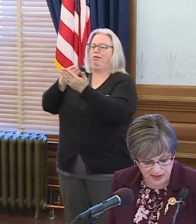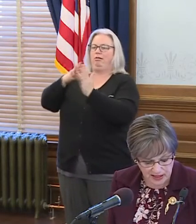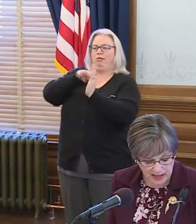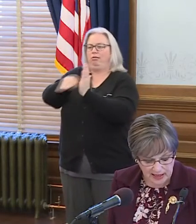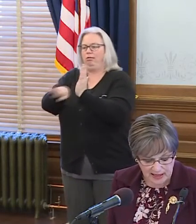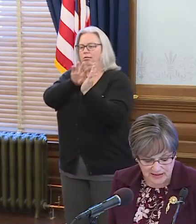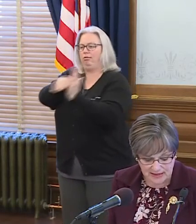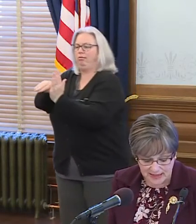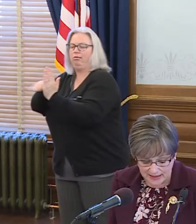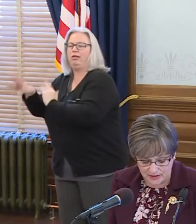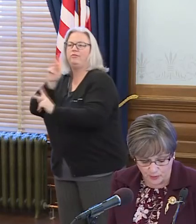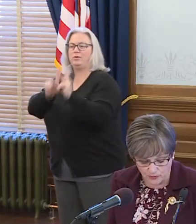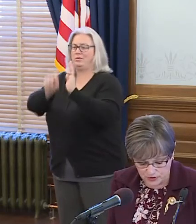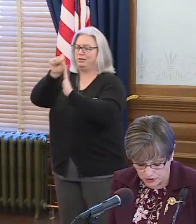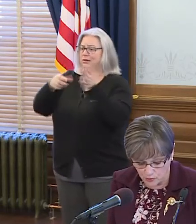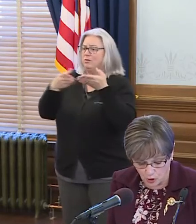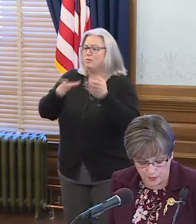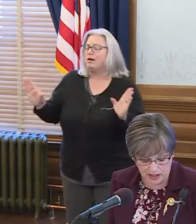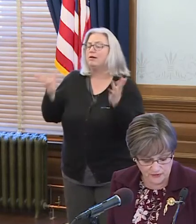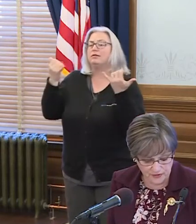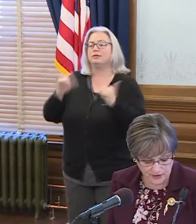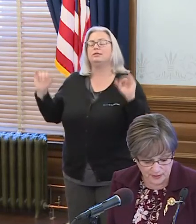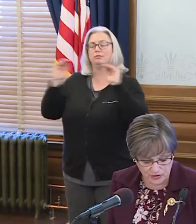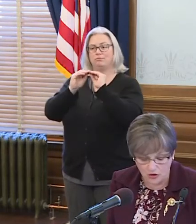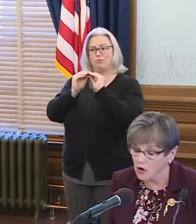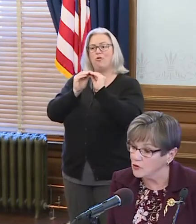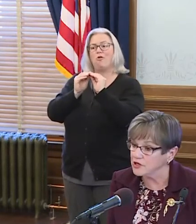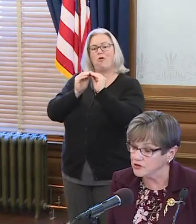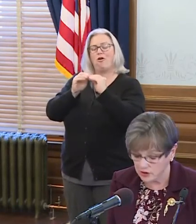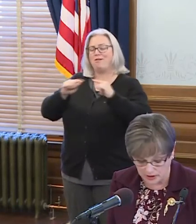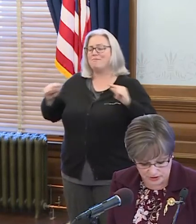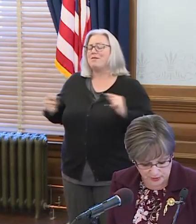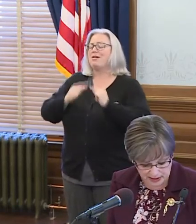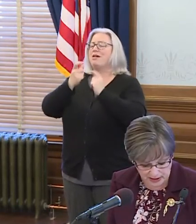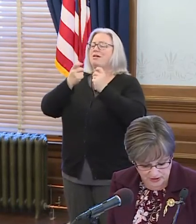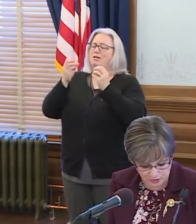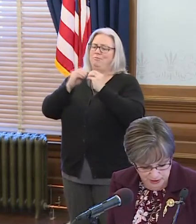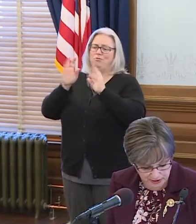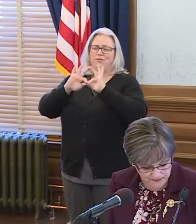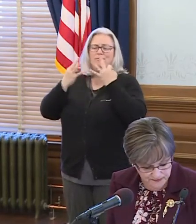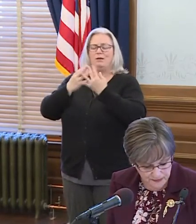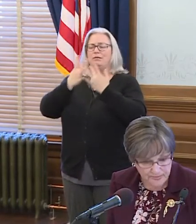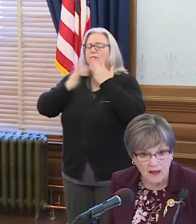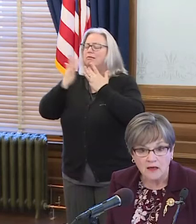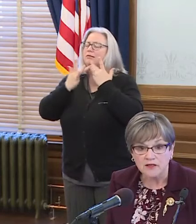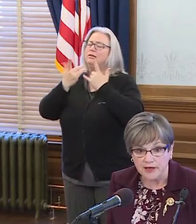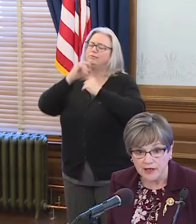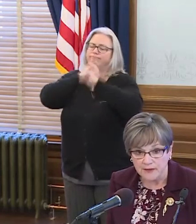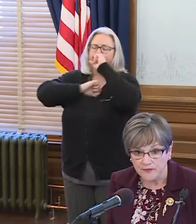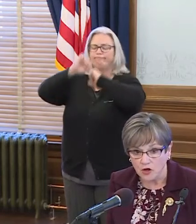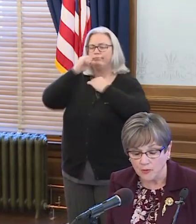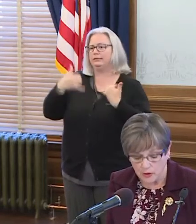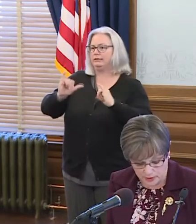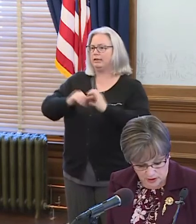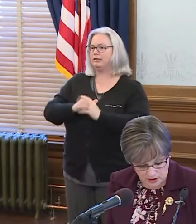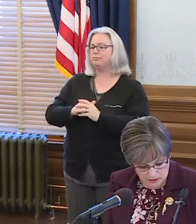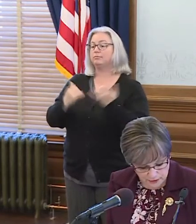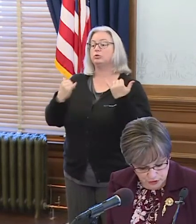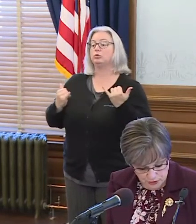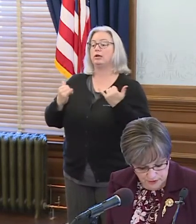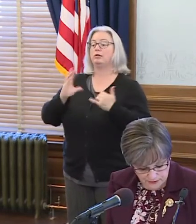state and has exacted still more pain for families already struggling to make ends meet. Today, our